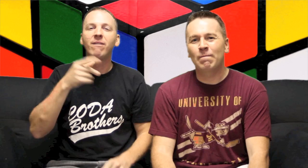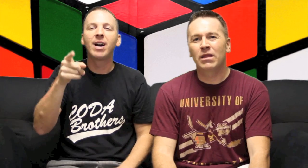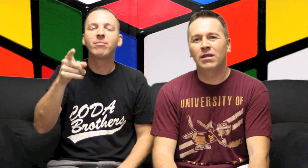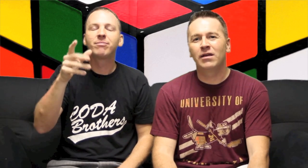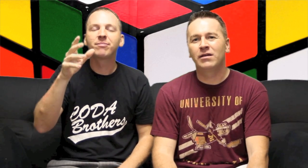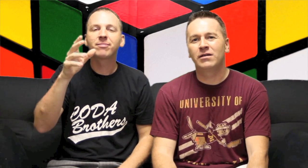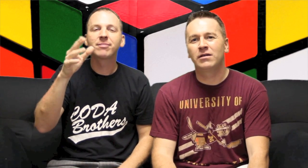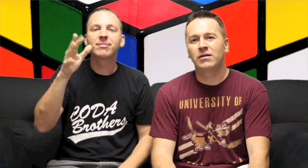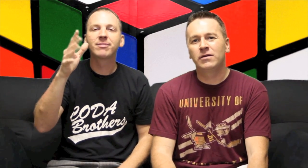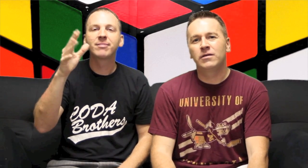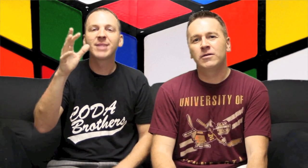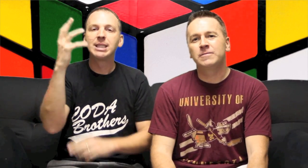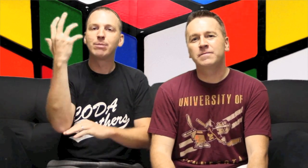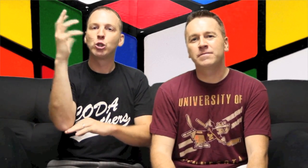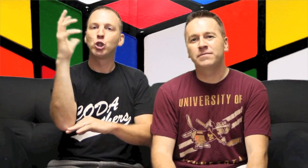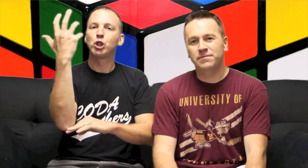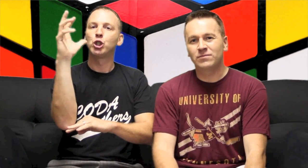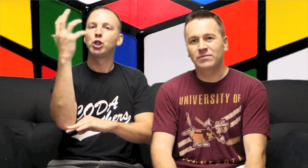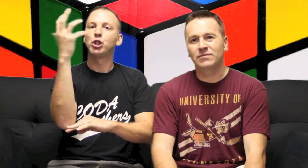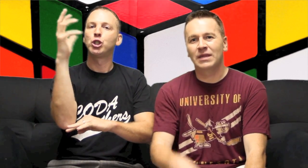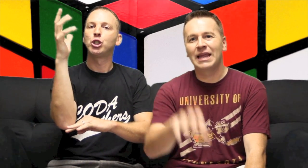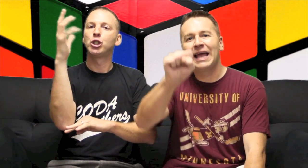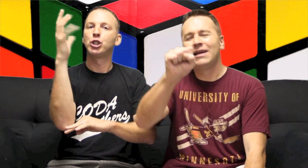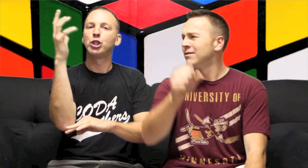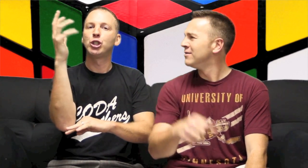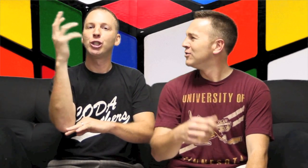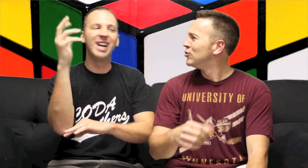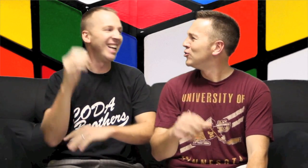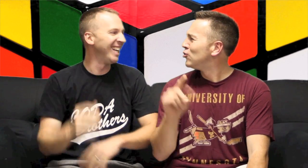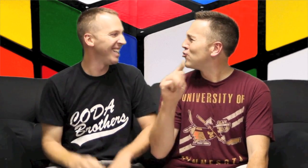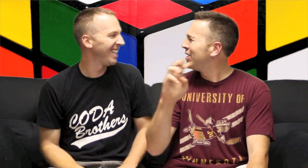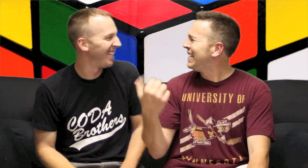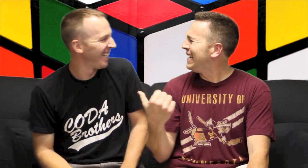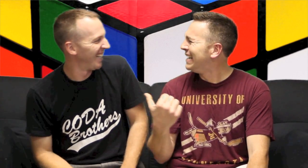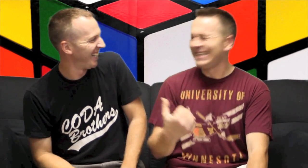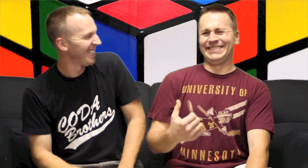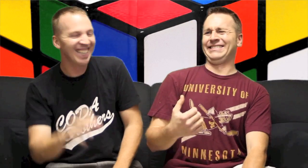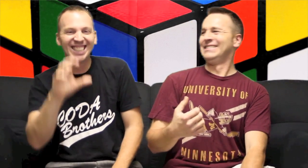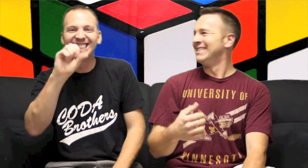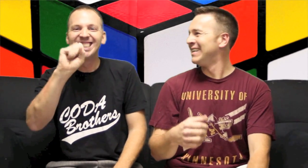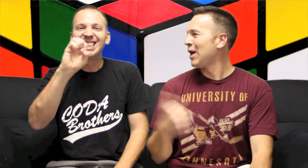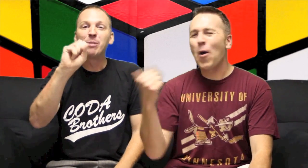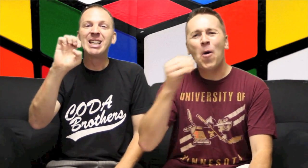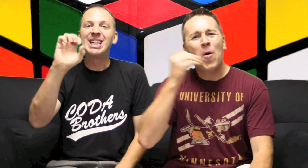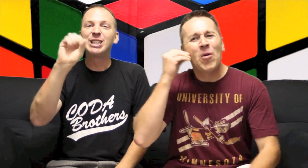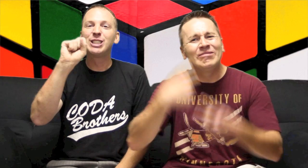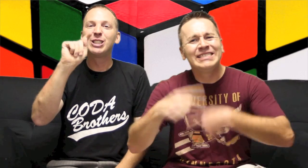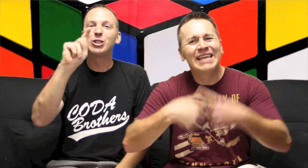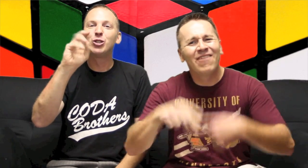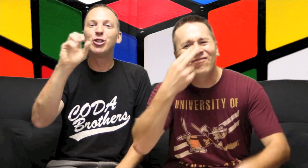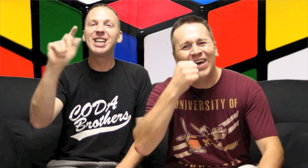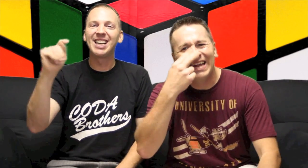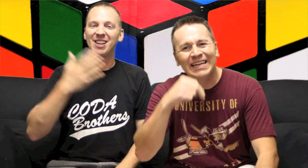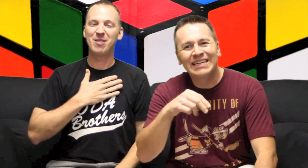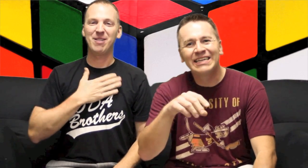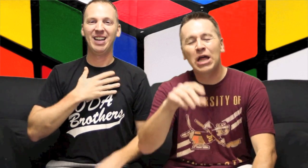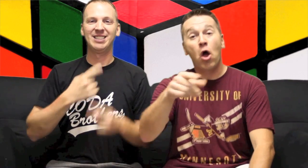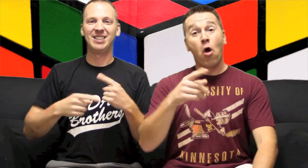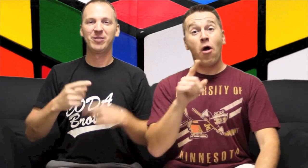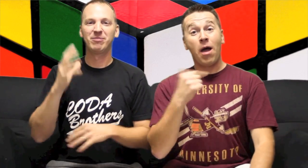cool. Also, remember Sesame Street? We said Tree. Yeah, Sesame Street. Oh, that was our home sign for Sesame Street. Is that funny? Yeah,